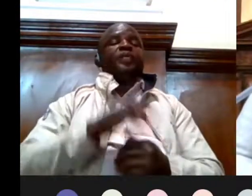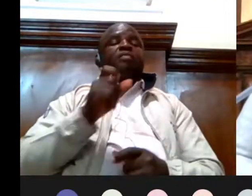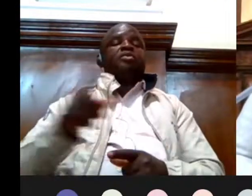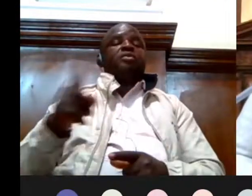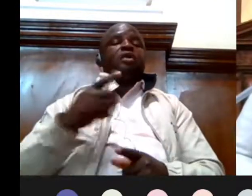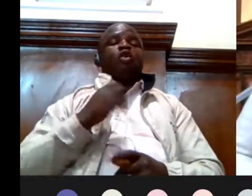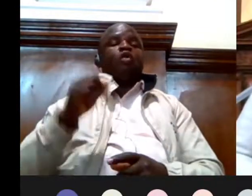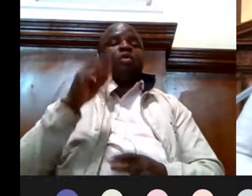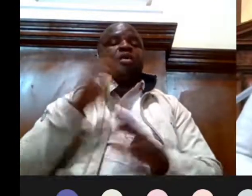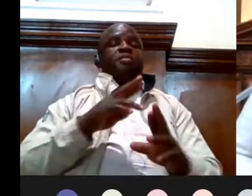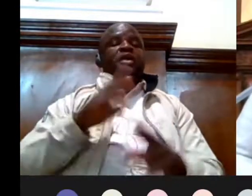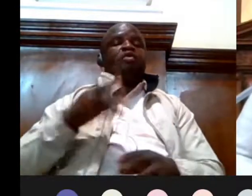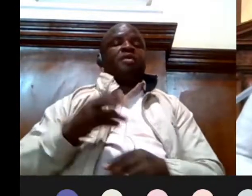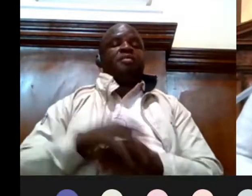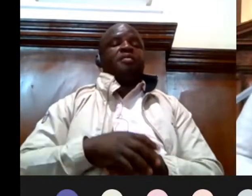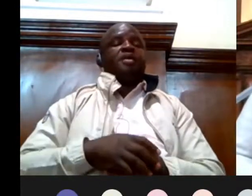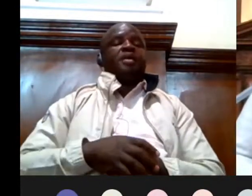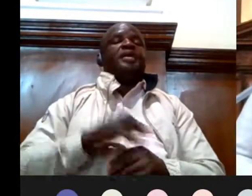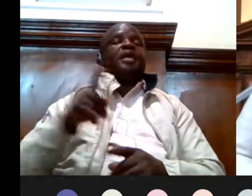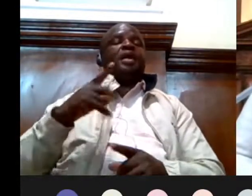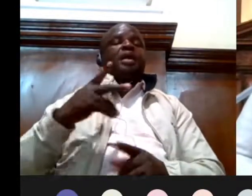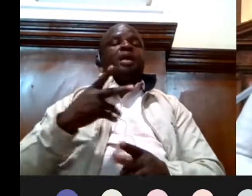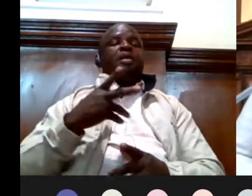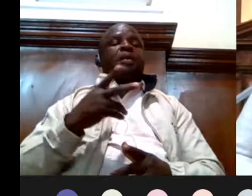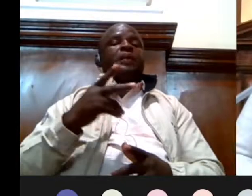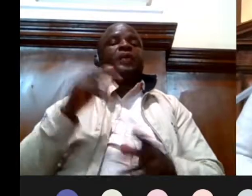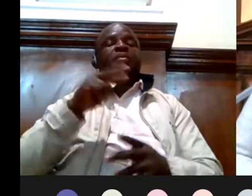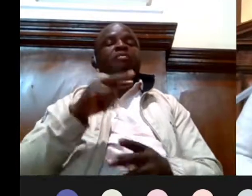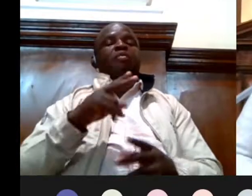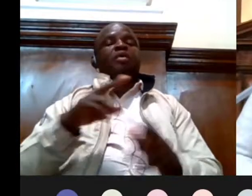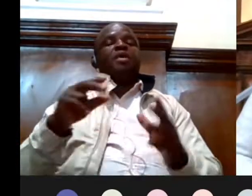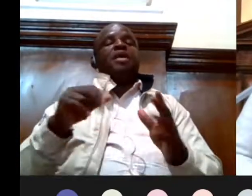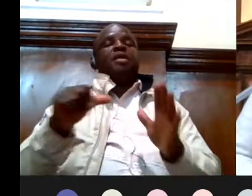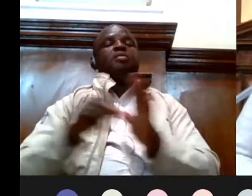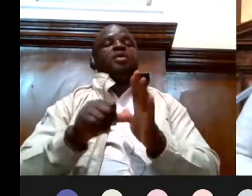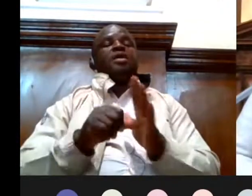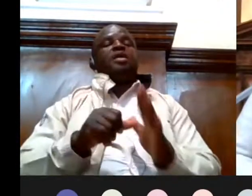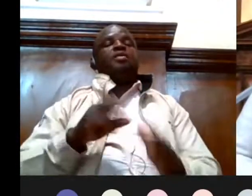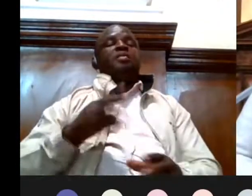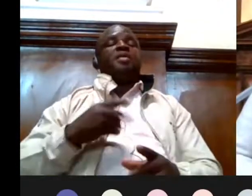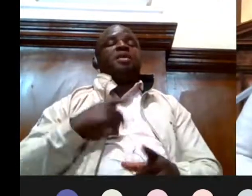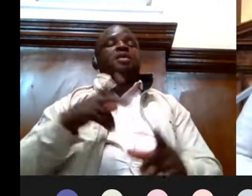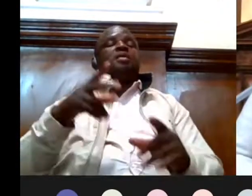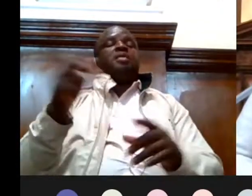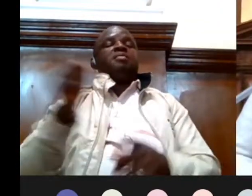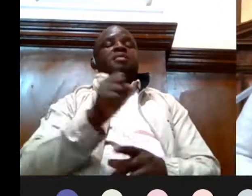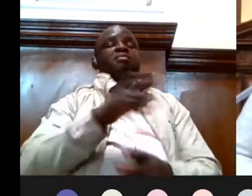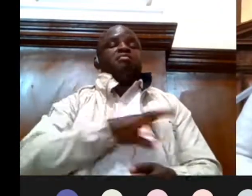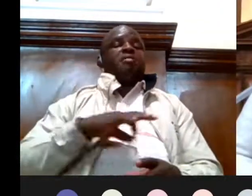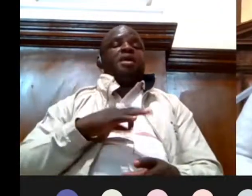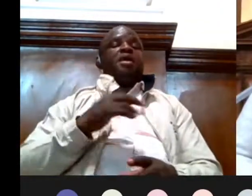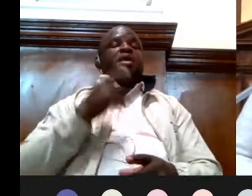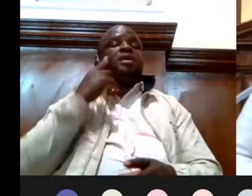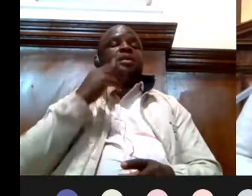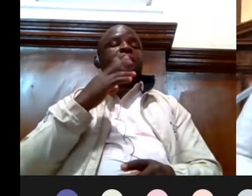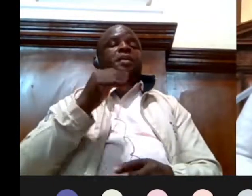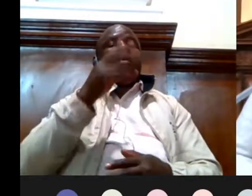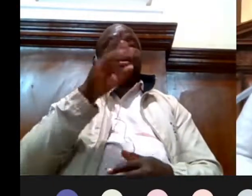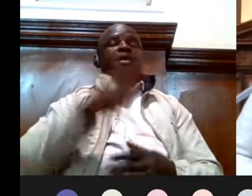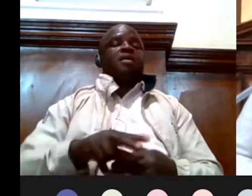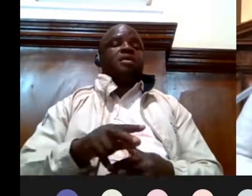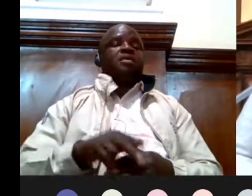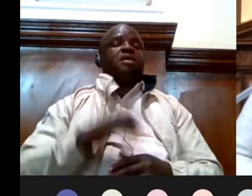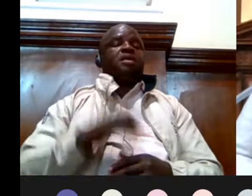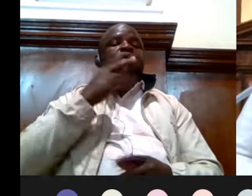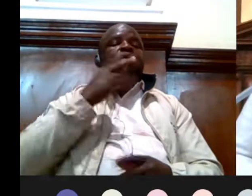women engaboni the value of women nanku ubekiwe kwinyanga yethu wenziwa imeya yasemangawung.